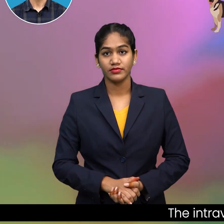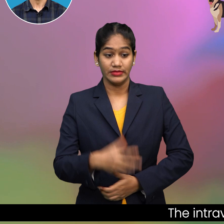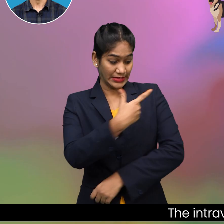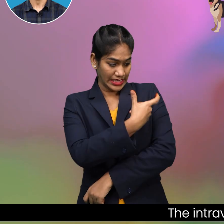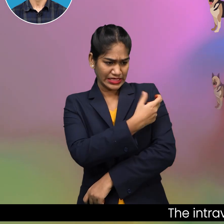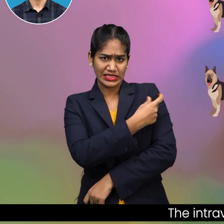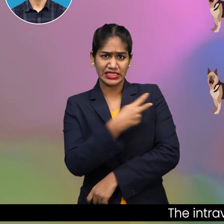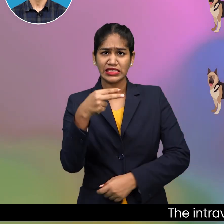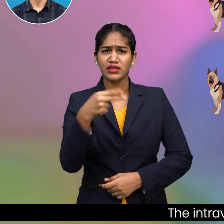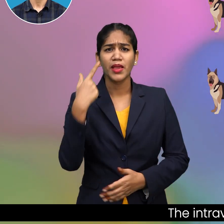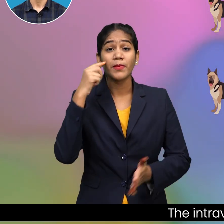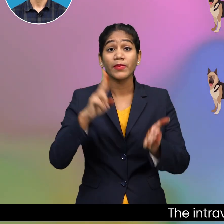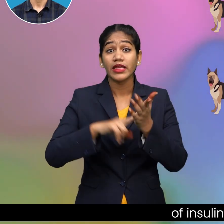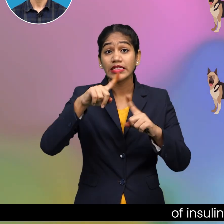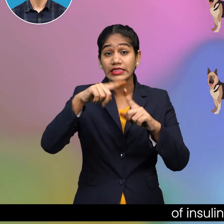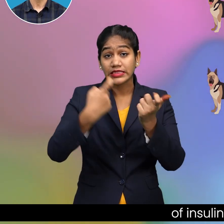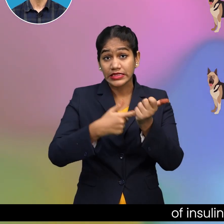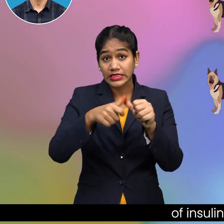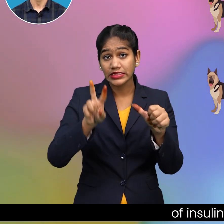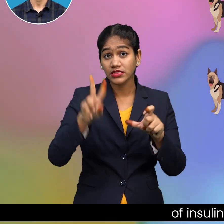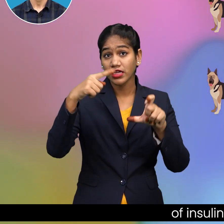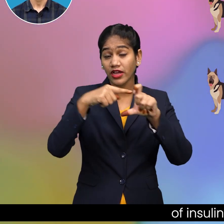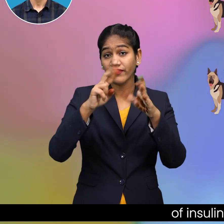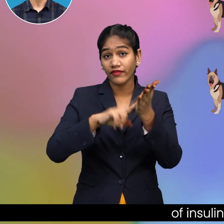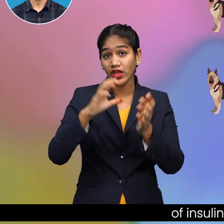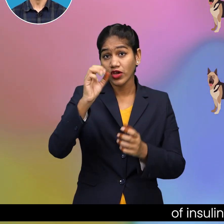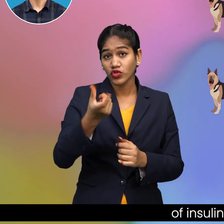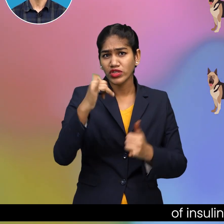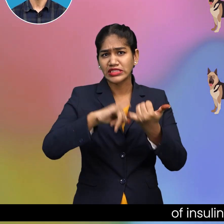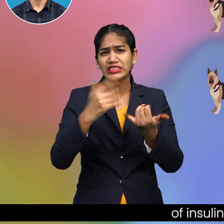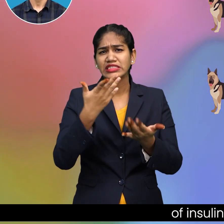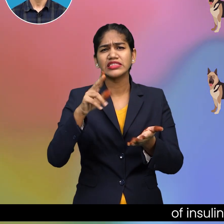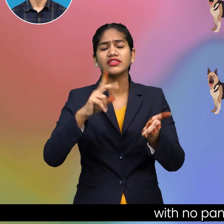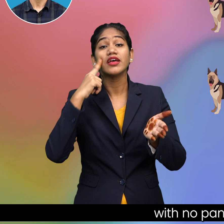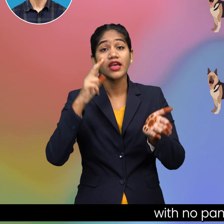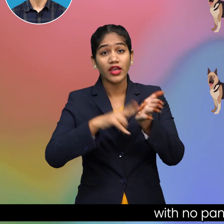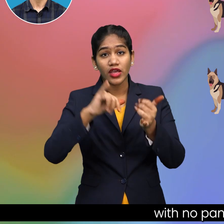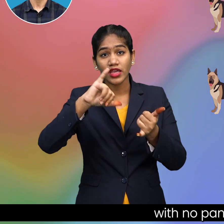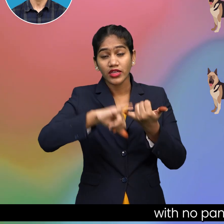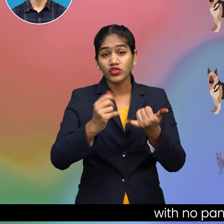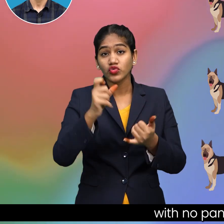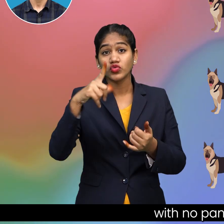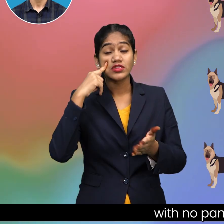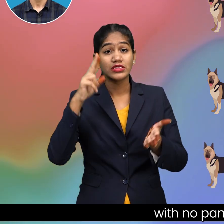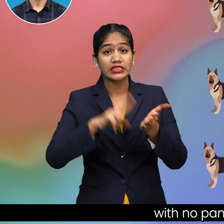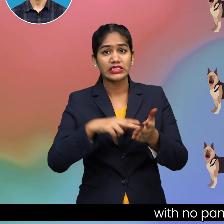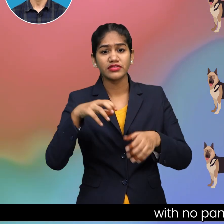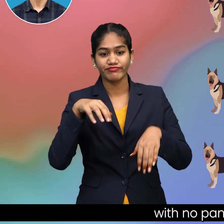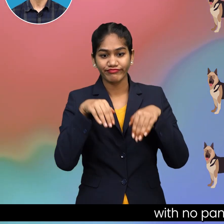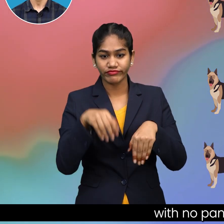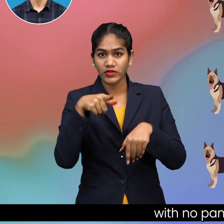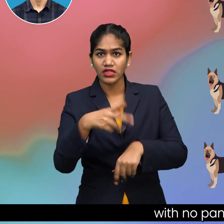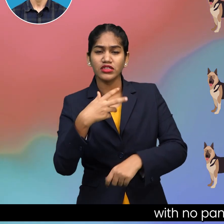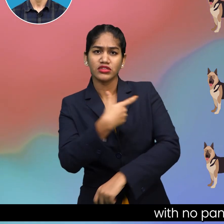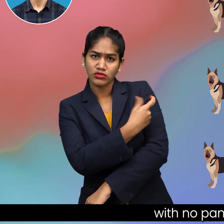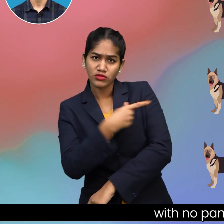The intravenous injection of insulin given to a dog with no pancreas kept it